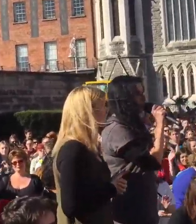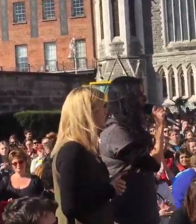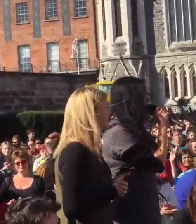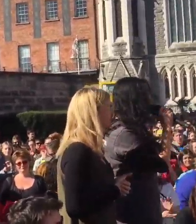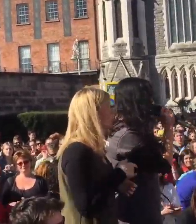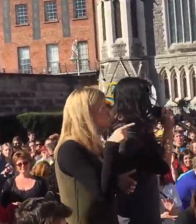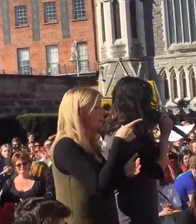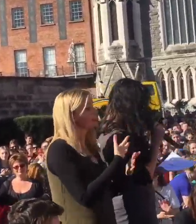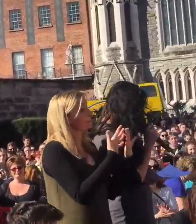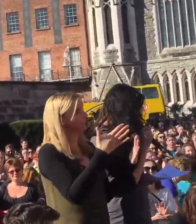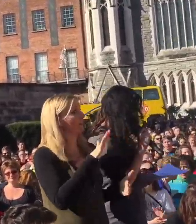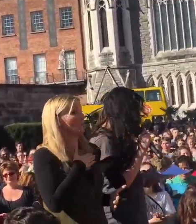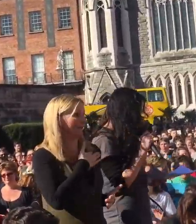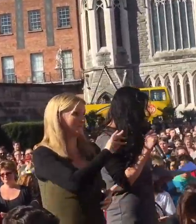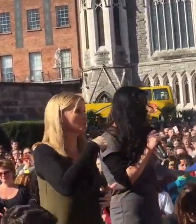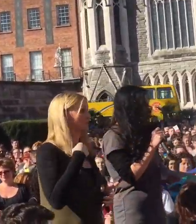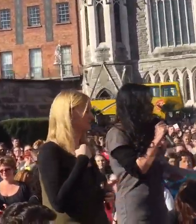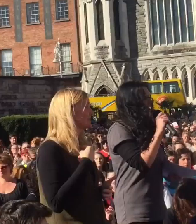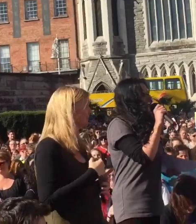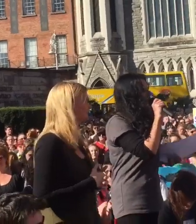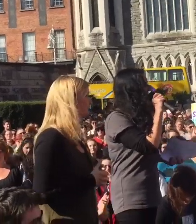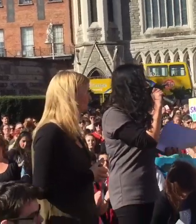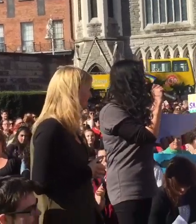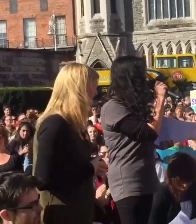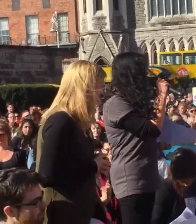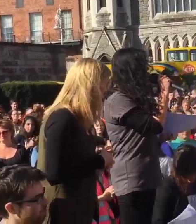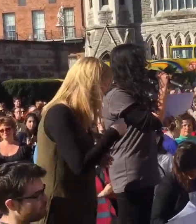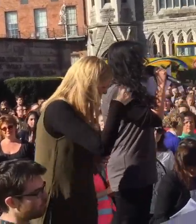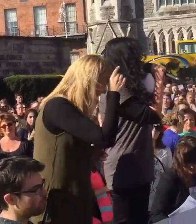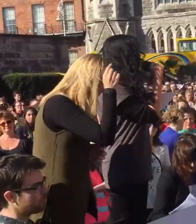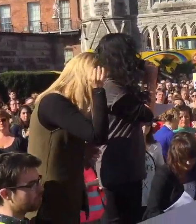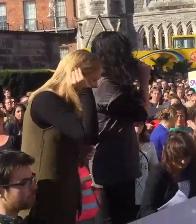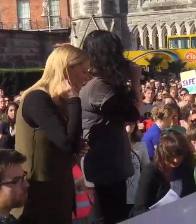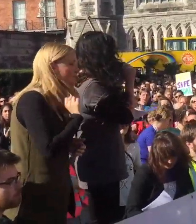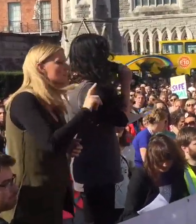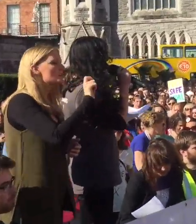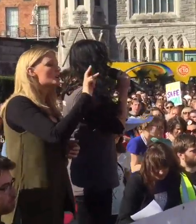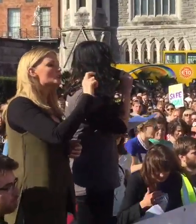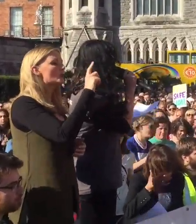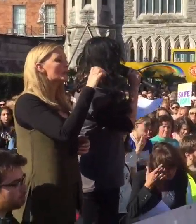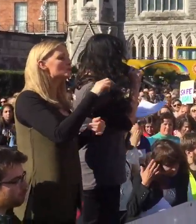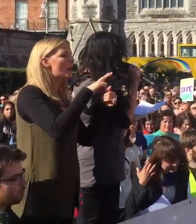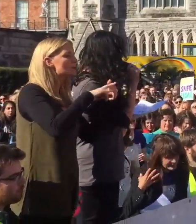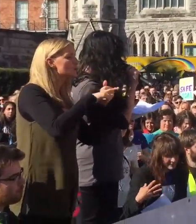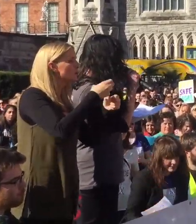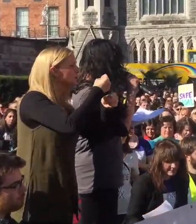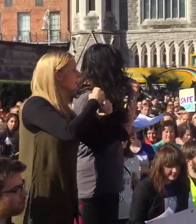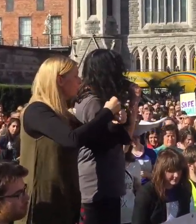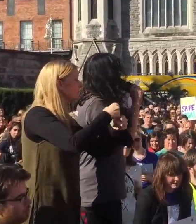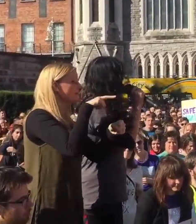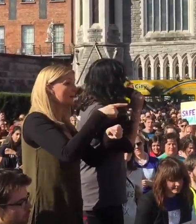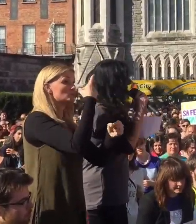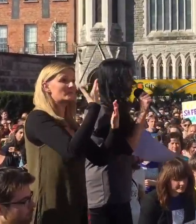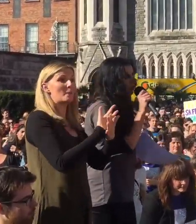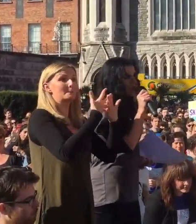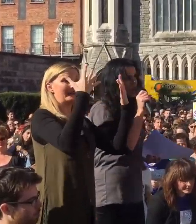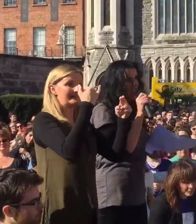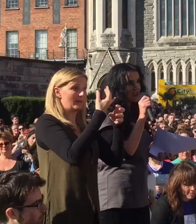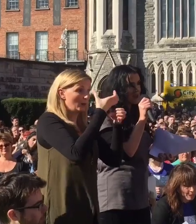That's a big win, guys. The trade union movement is the largest social justice movement in the country.